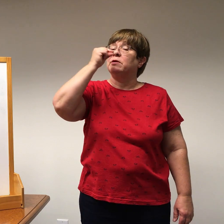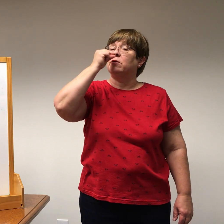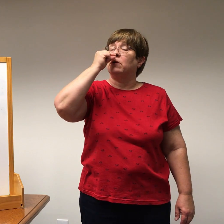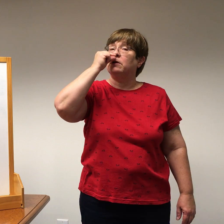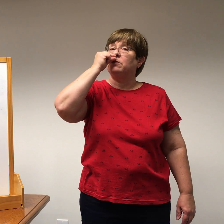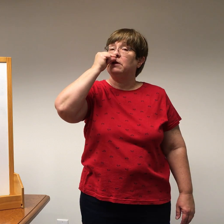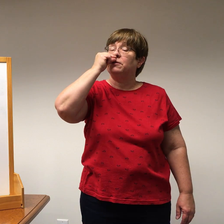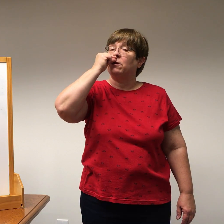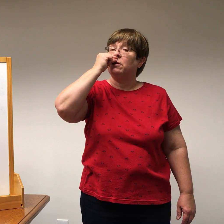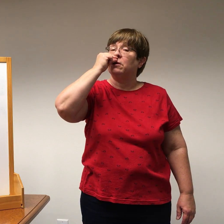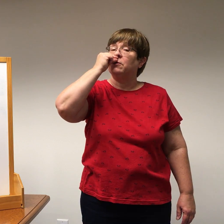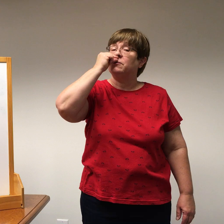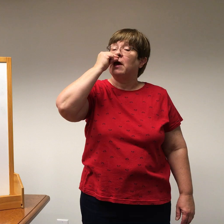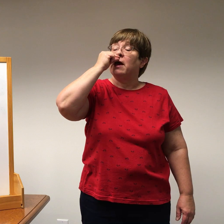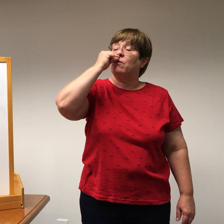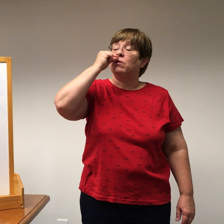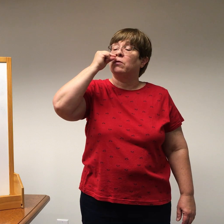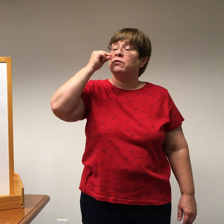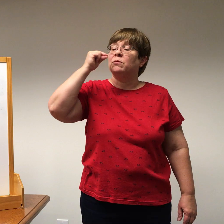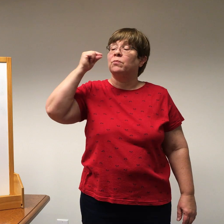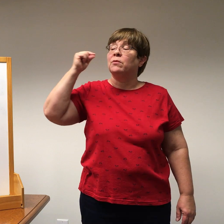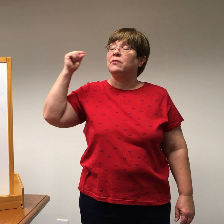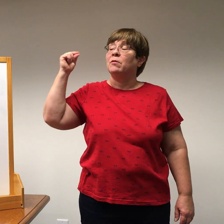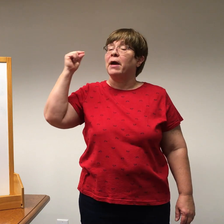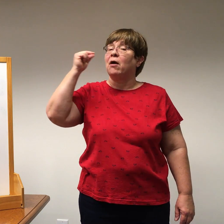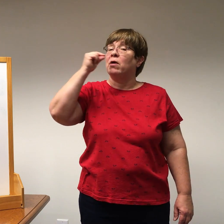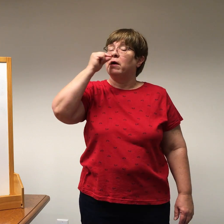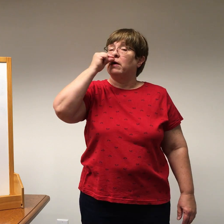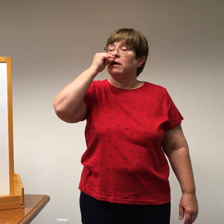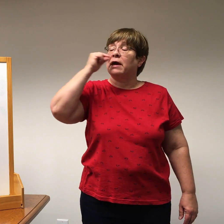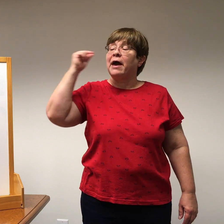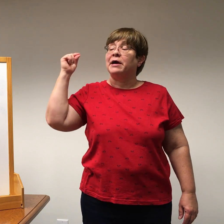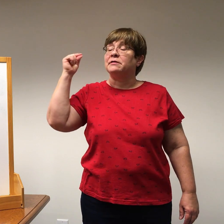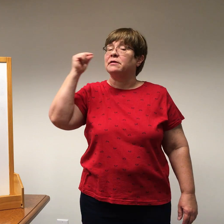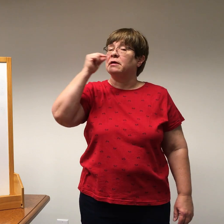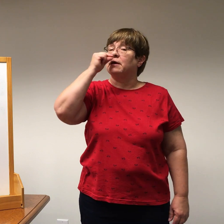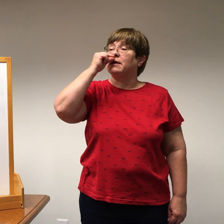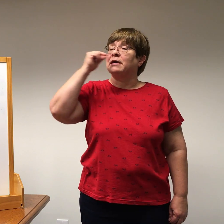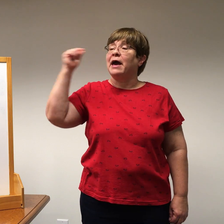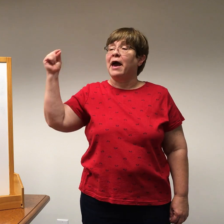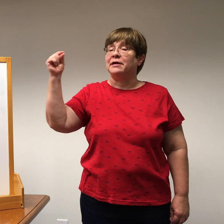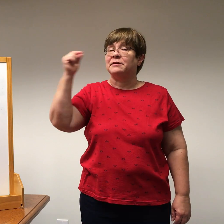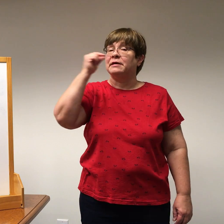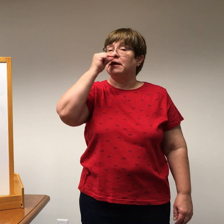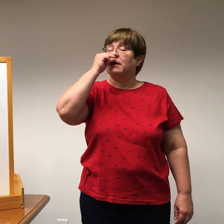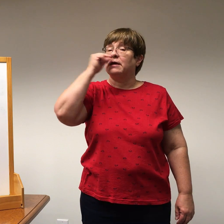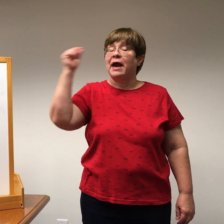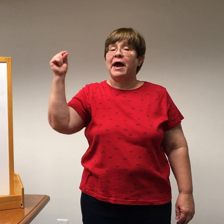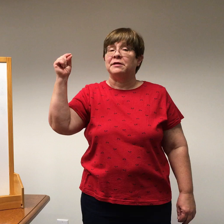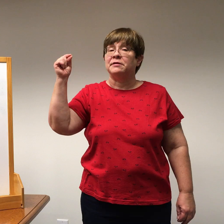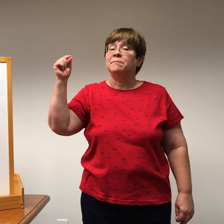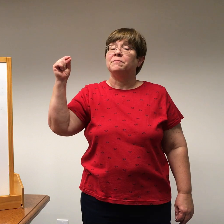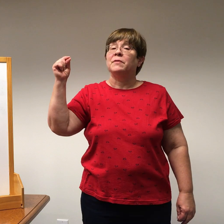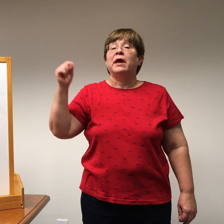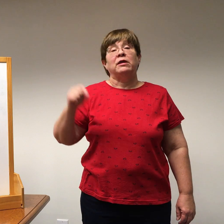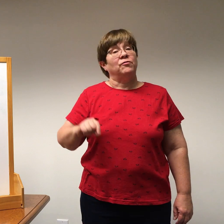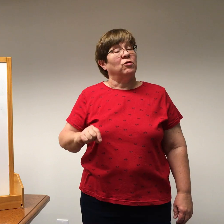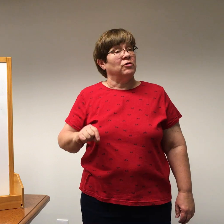go underneath our nose and we're going to bring them out. Cat, cat, cat. And of course, you